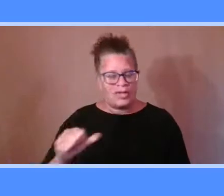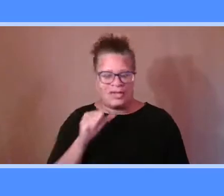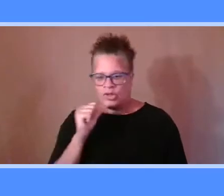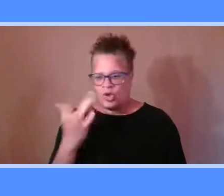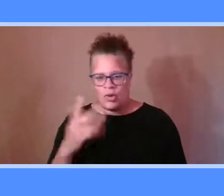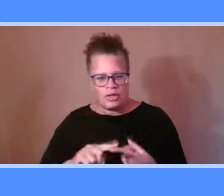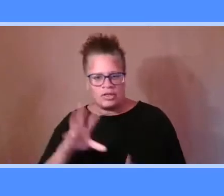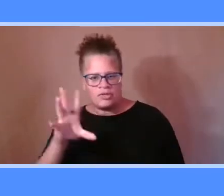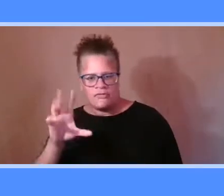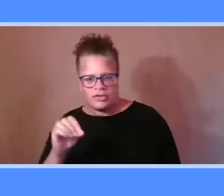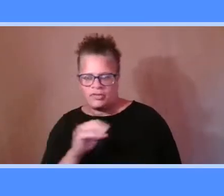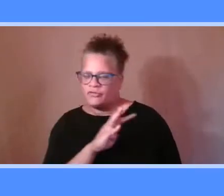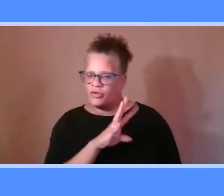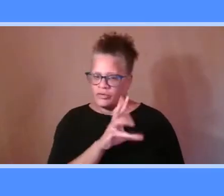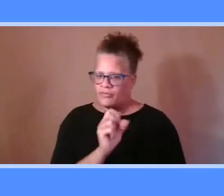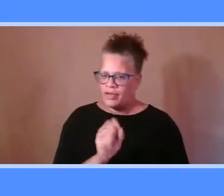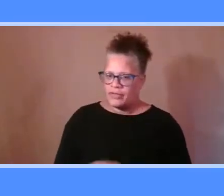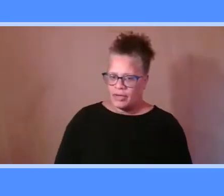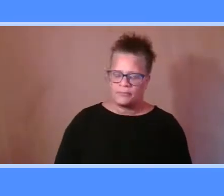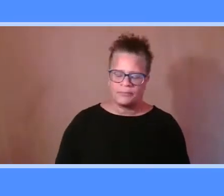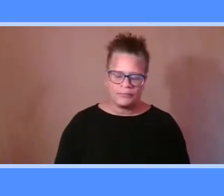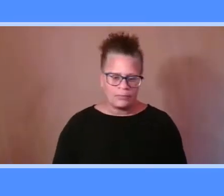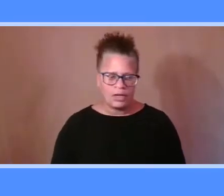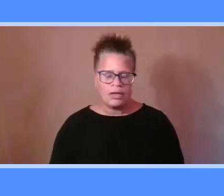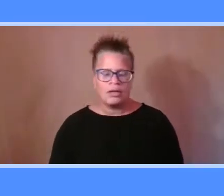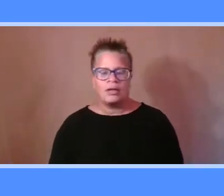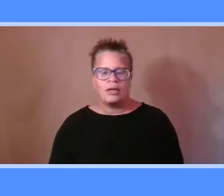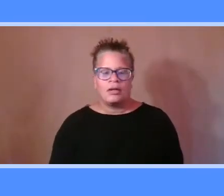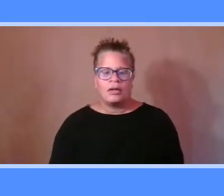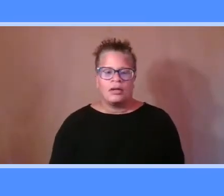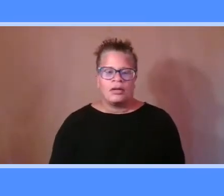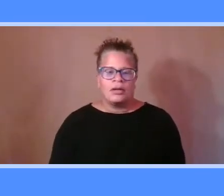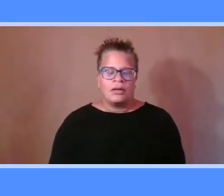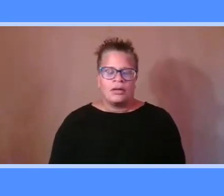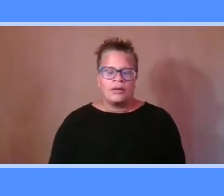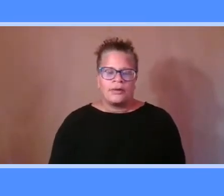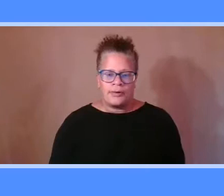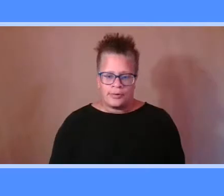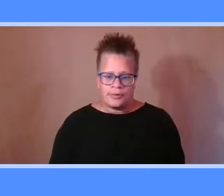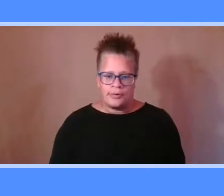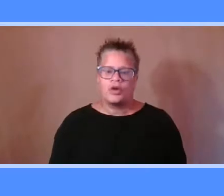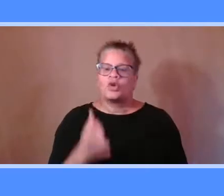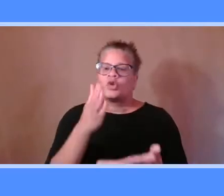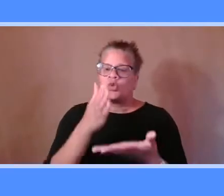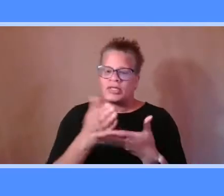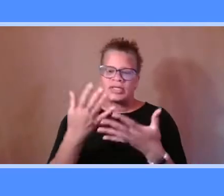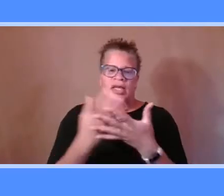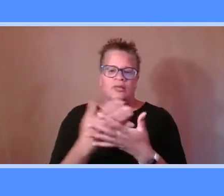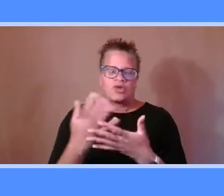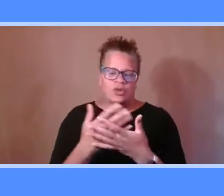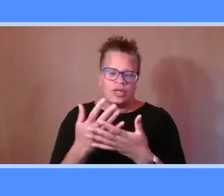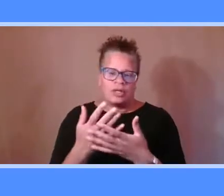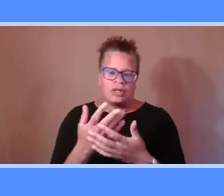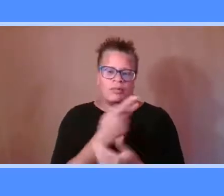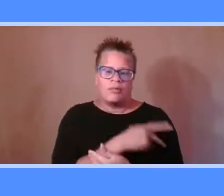Okay. Generally speaking, we stop screening patients for colon cancer past the age of 85.